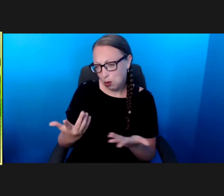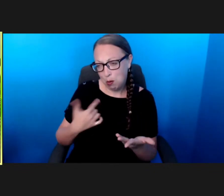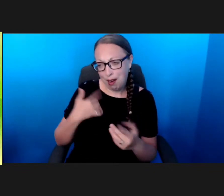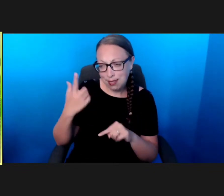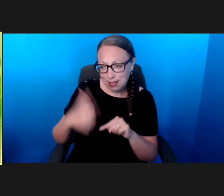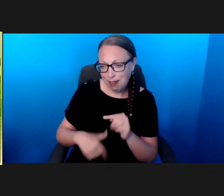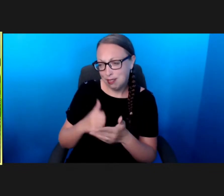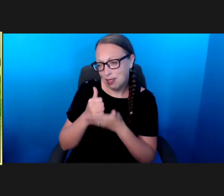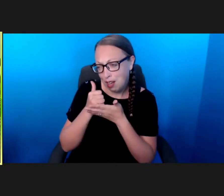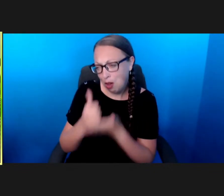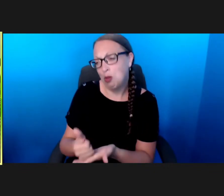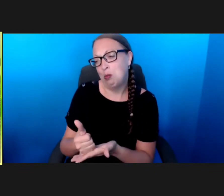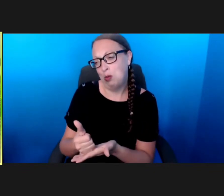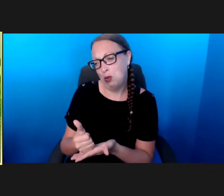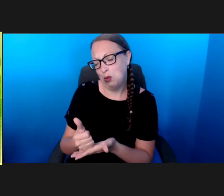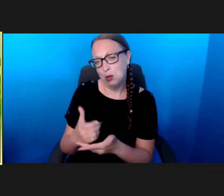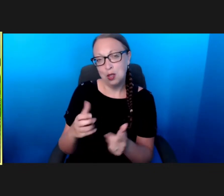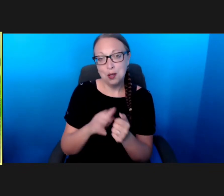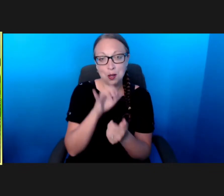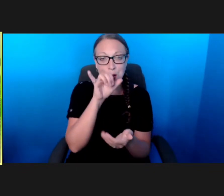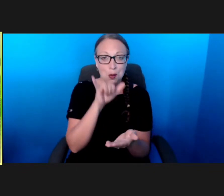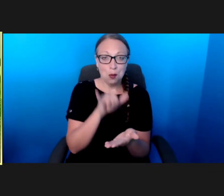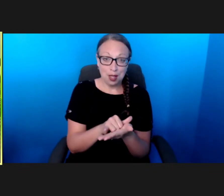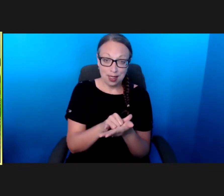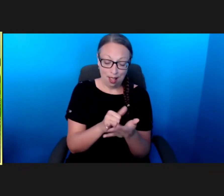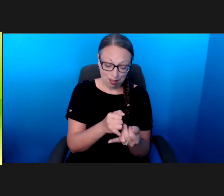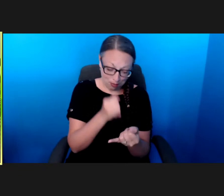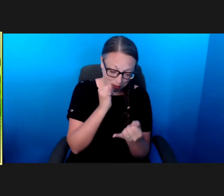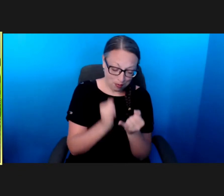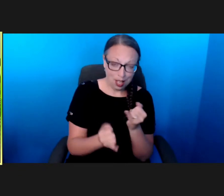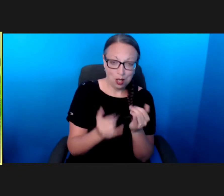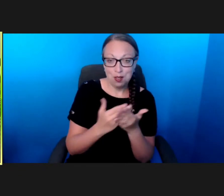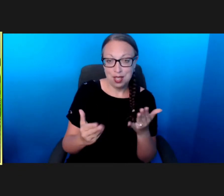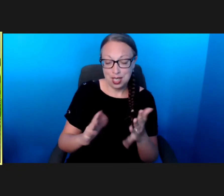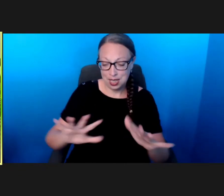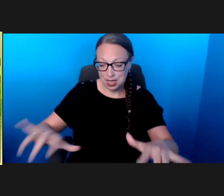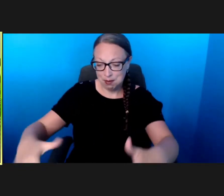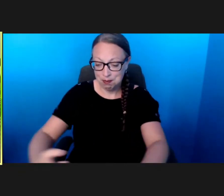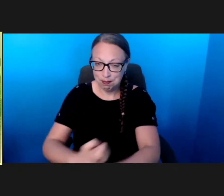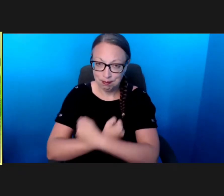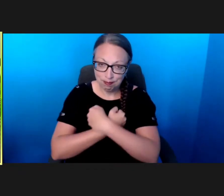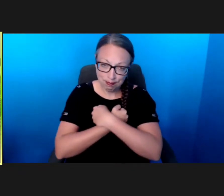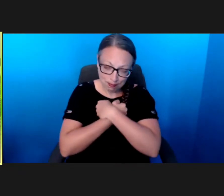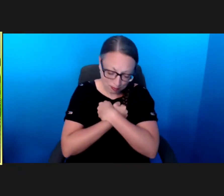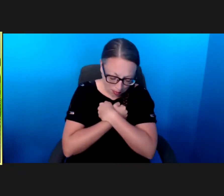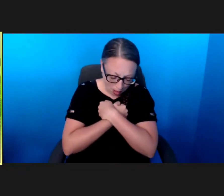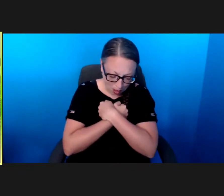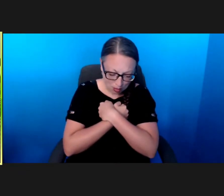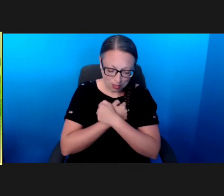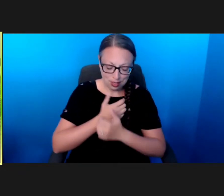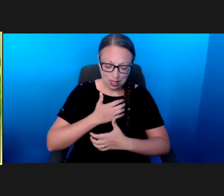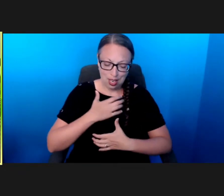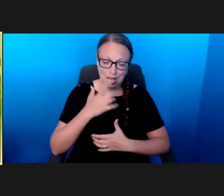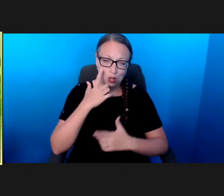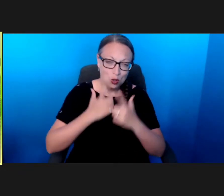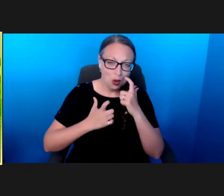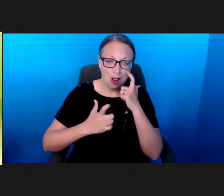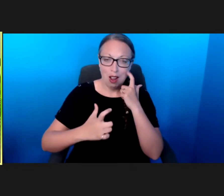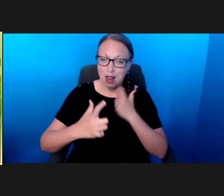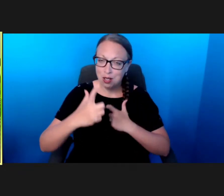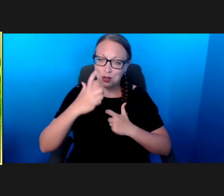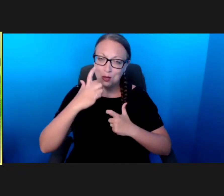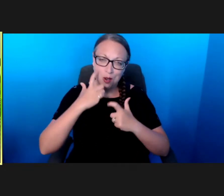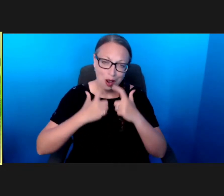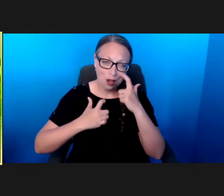you." With that simple finality, he wrapped me in his strong arms and held me as he sobbed a deep and bottomless